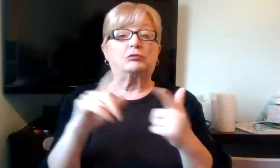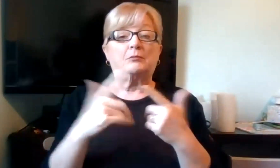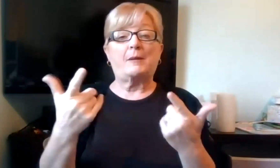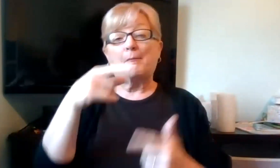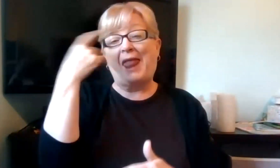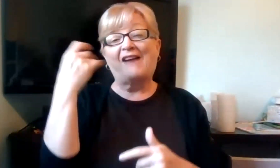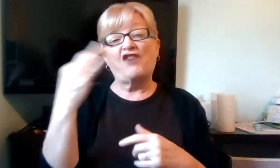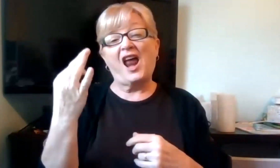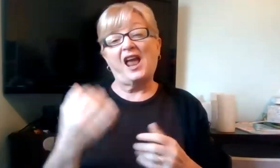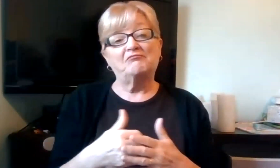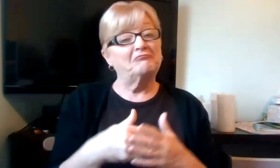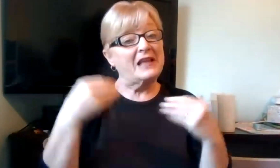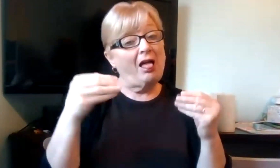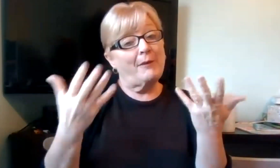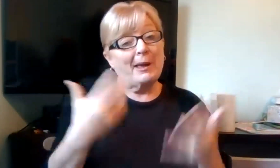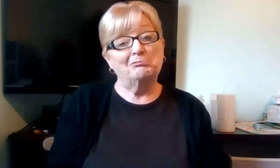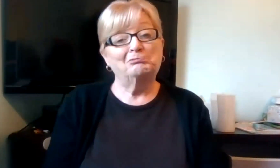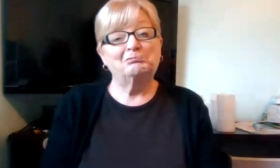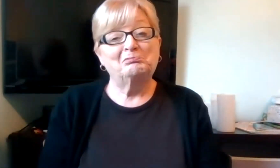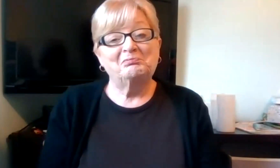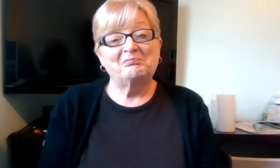All right, does anyone have any